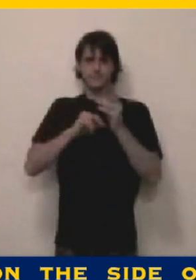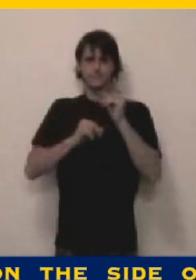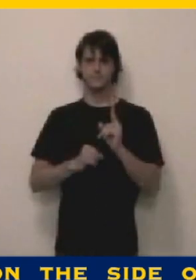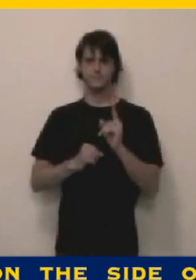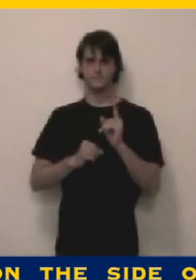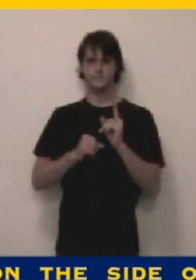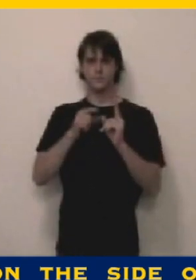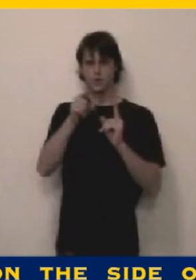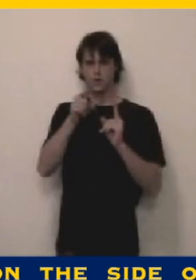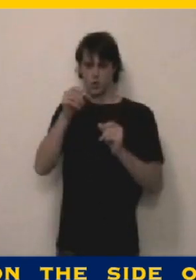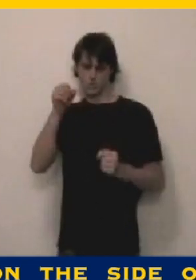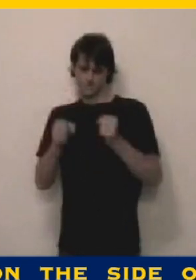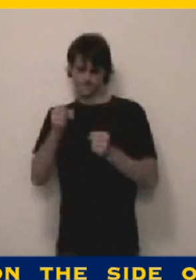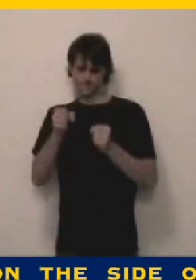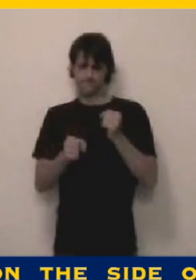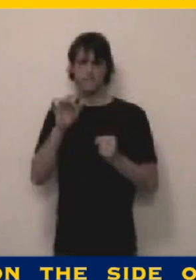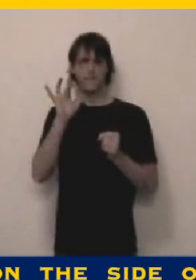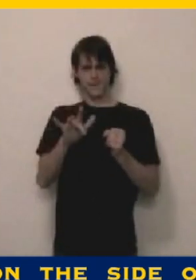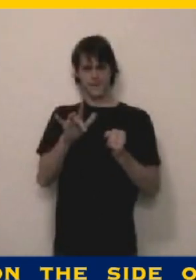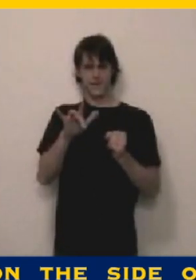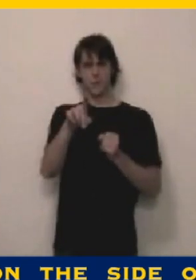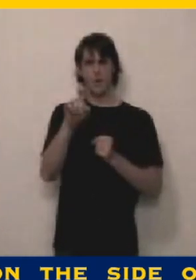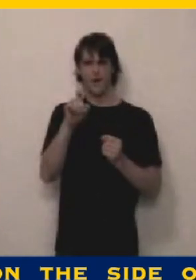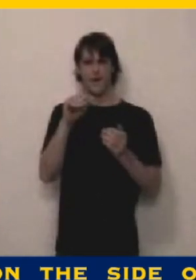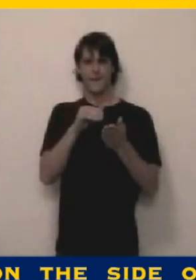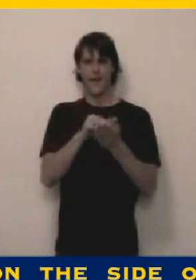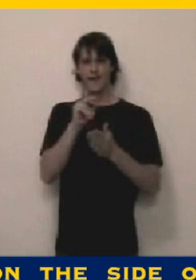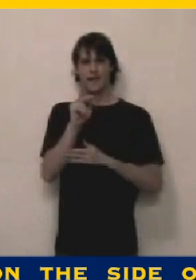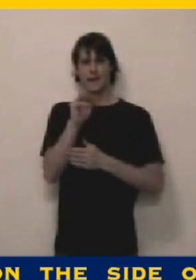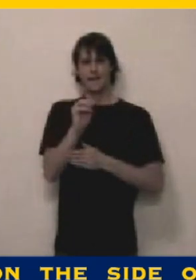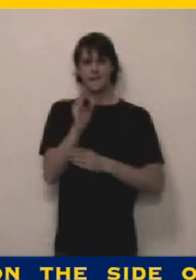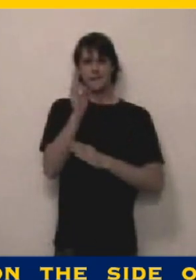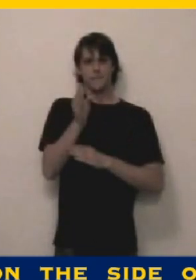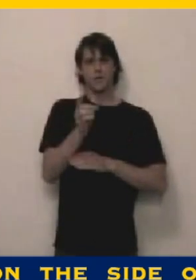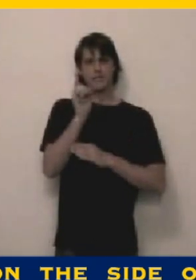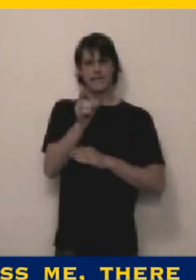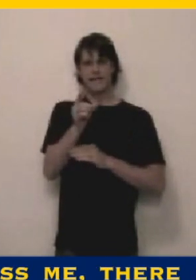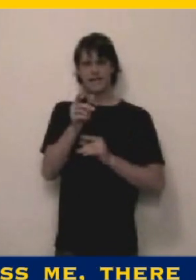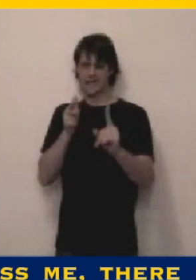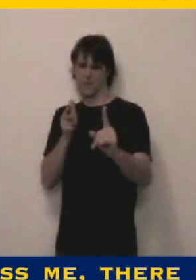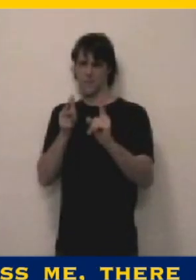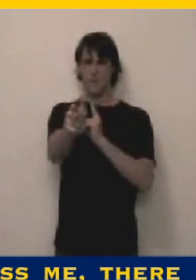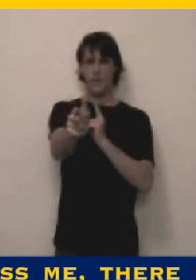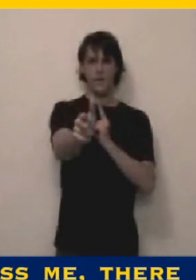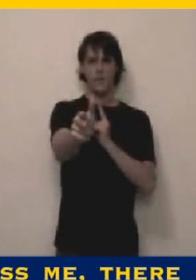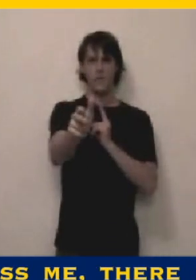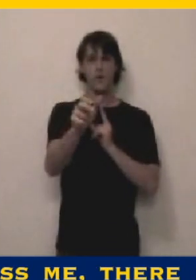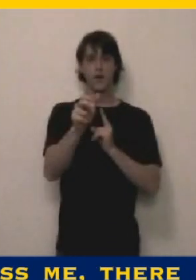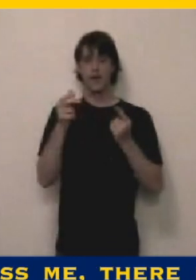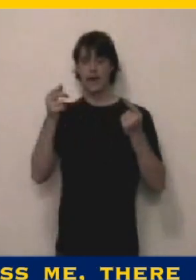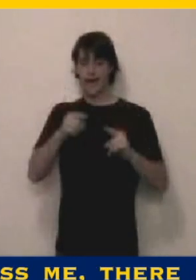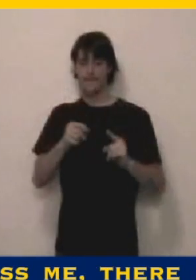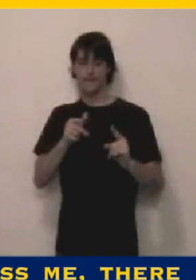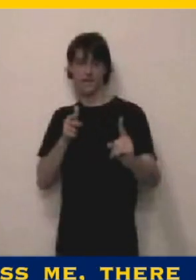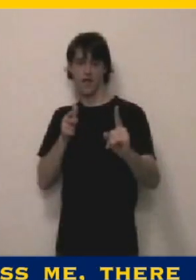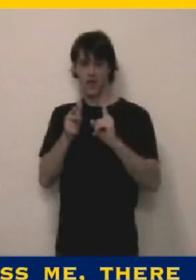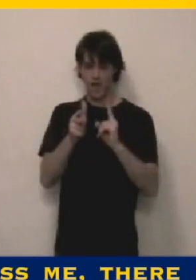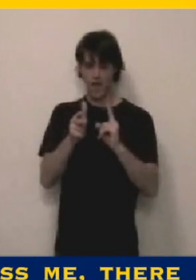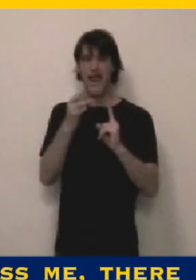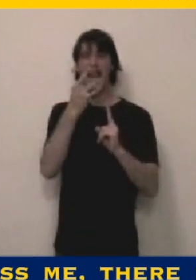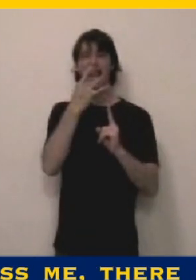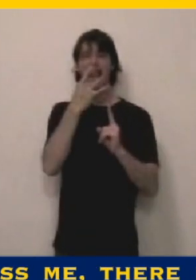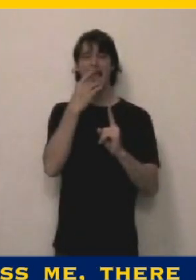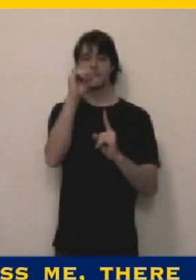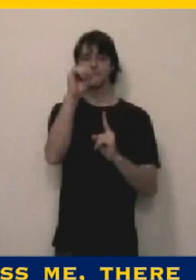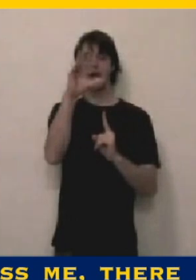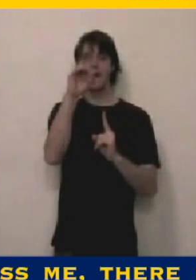standing on the side of a road, and you drive past me at 100,000 kilometers per second. If at the instant you pass me, there is a flash of light